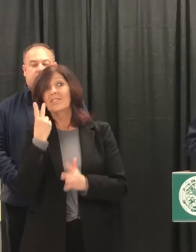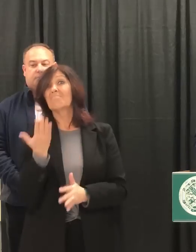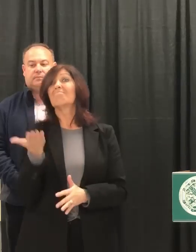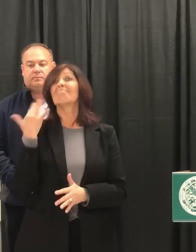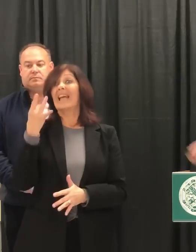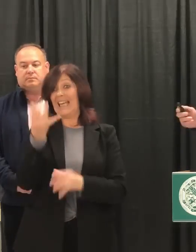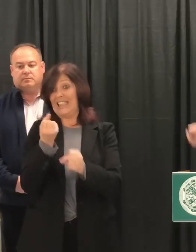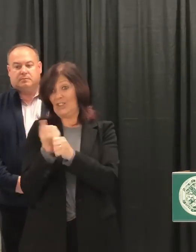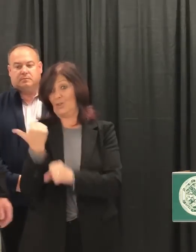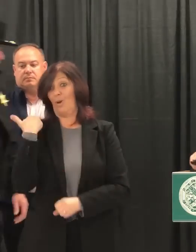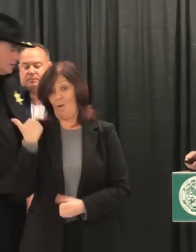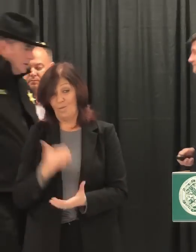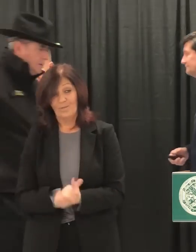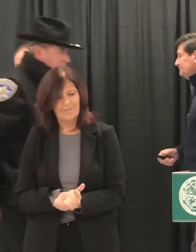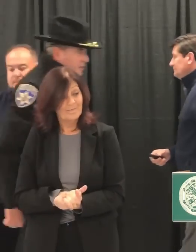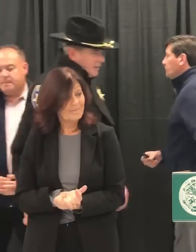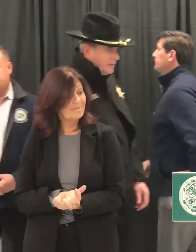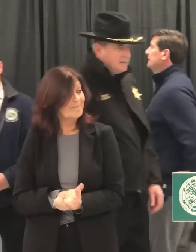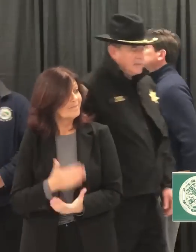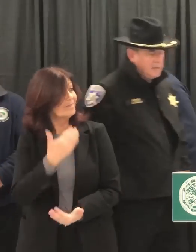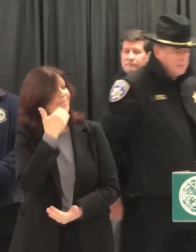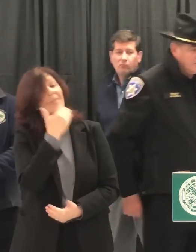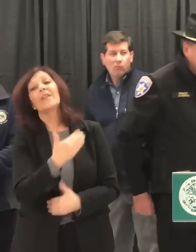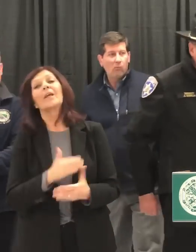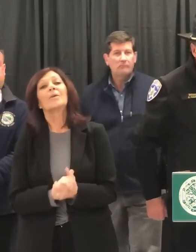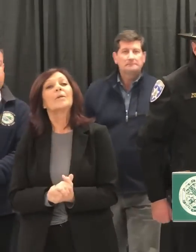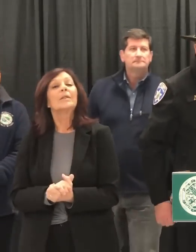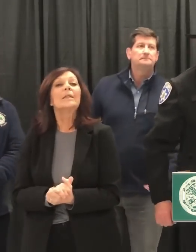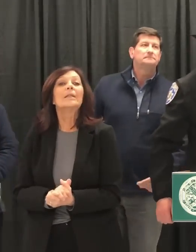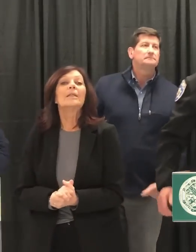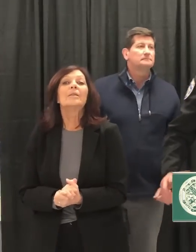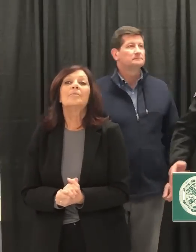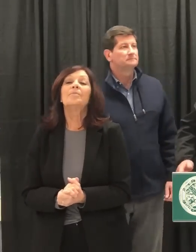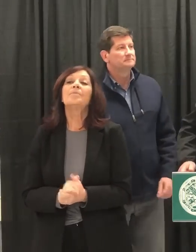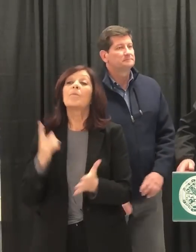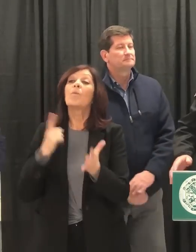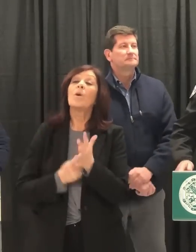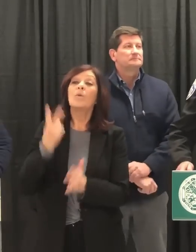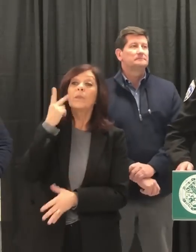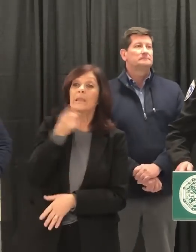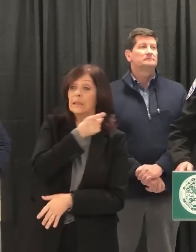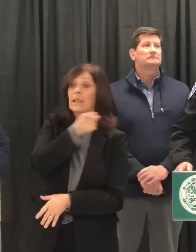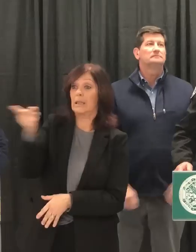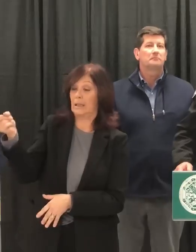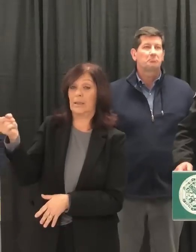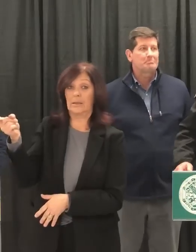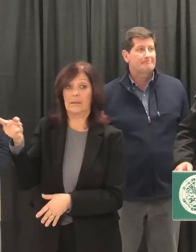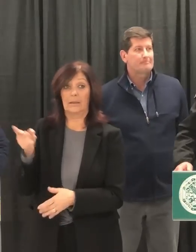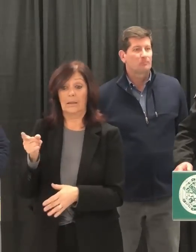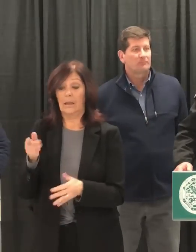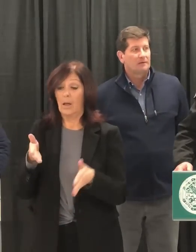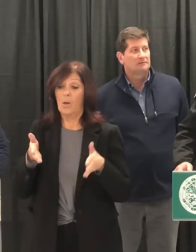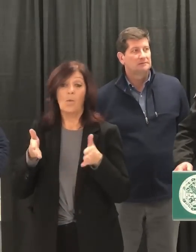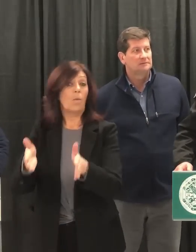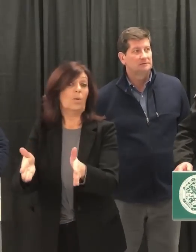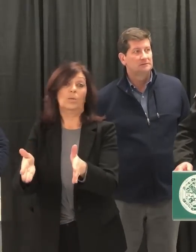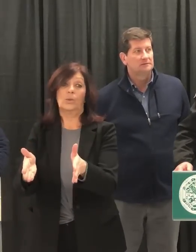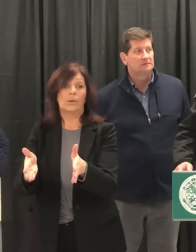ago. Sheriff? Thank you, County Executive. What we're seeing out there are the roads